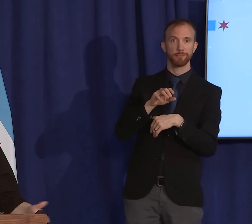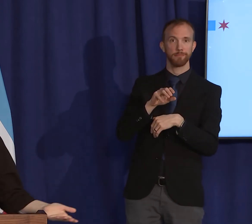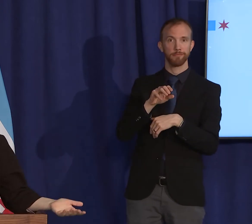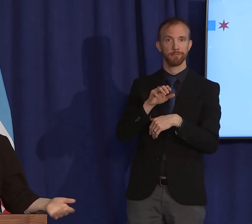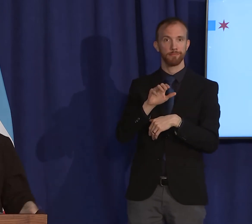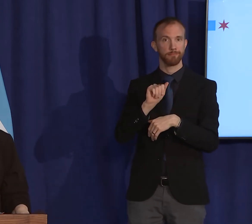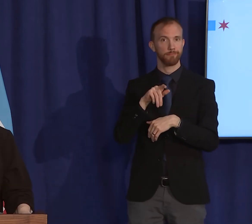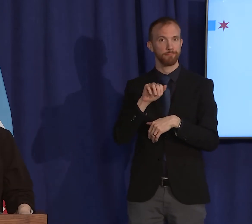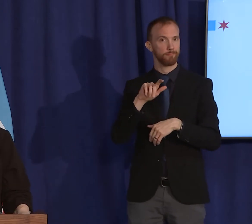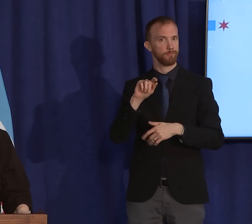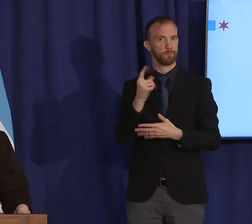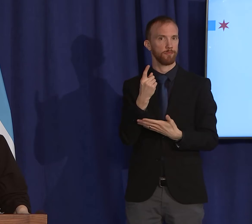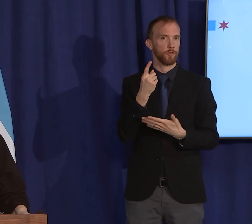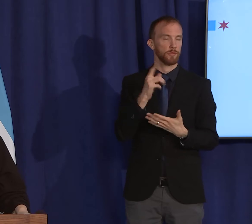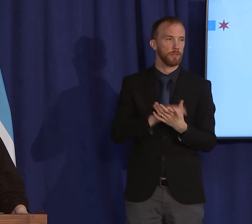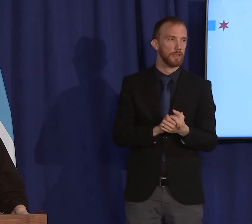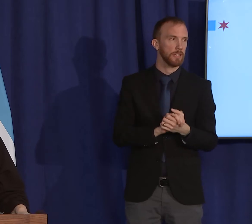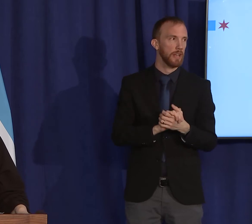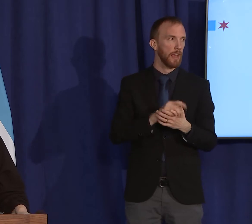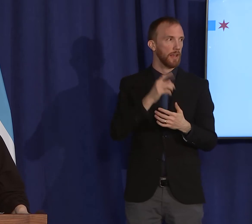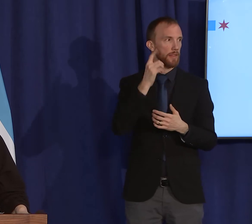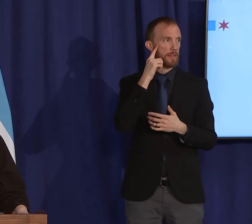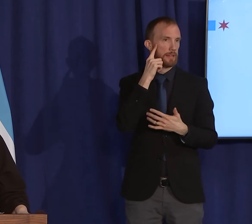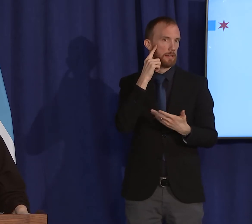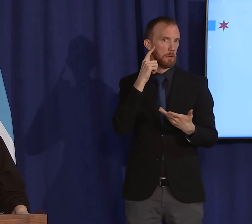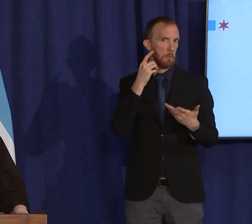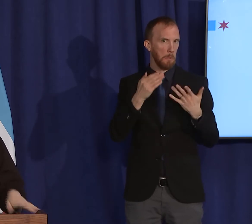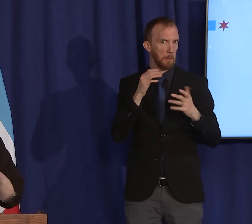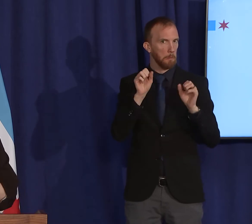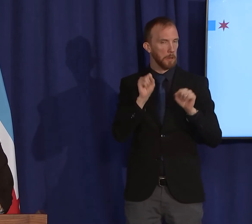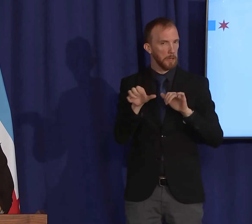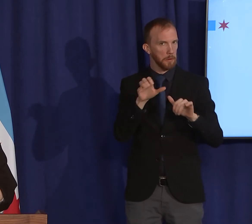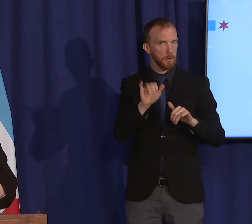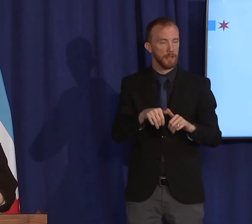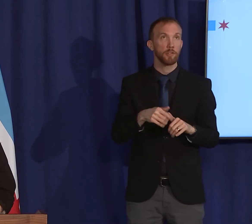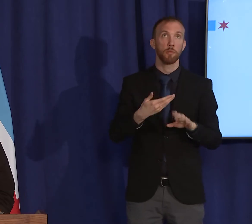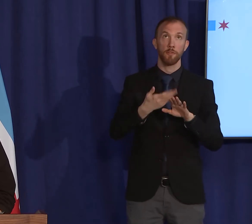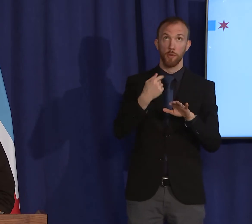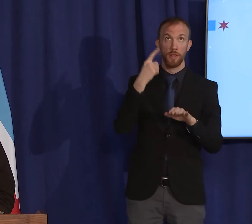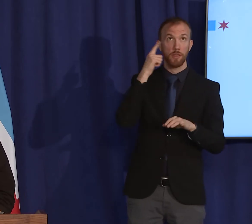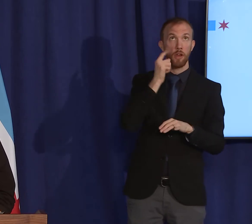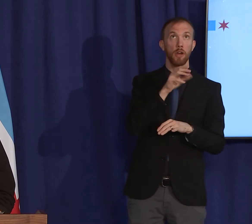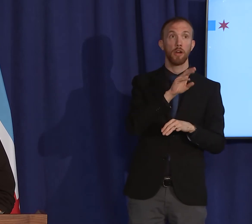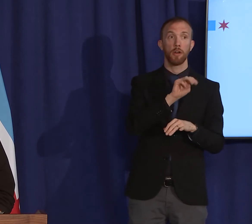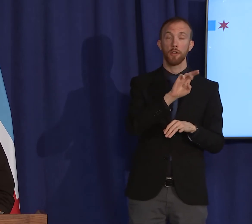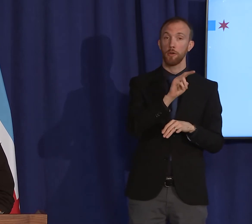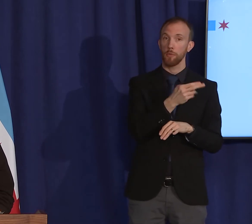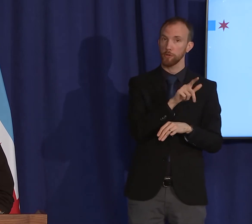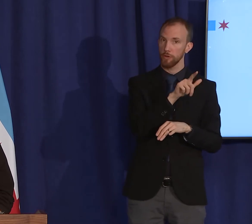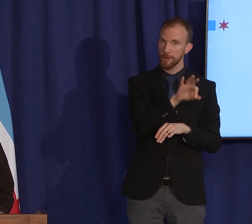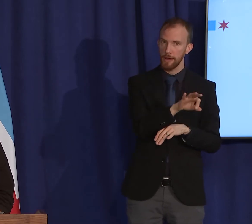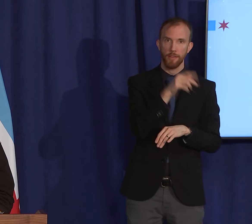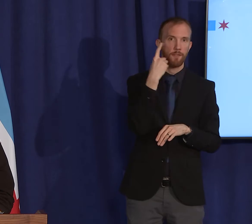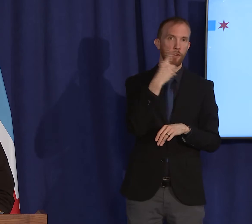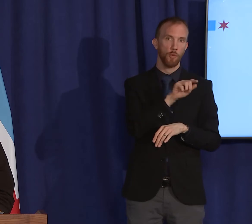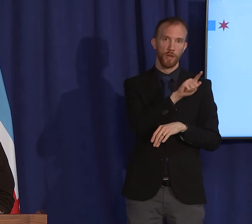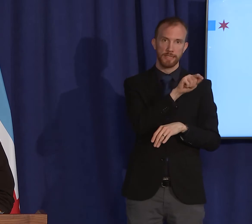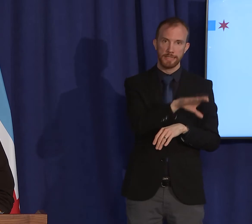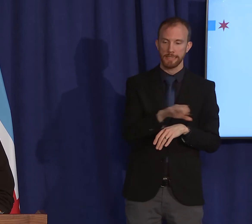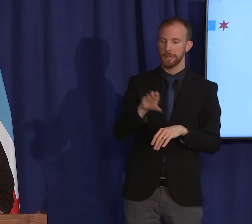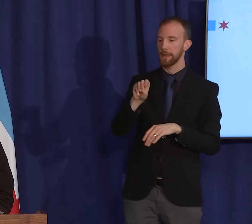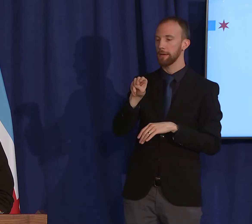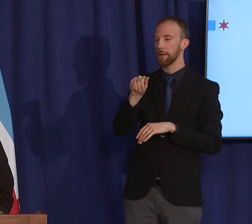enough vaccine to be able to do that. I expect that we will. And so we had initially laid out March 29th as the expectation for 1C and May 29th